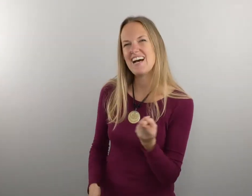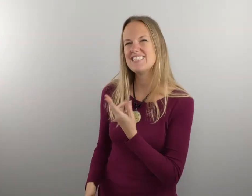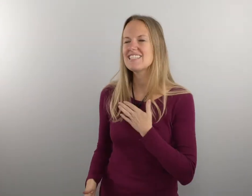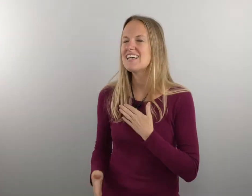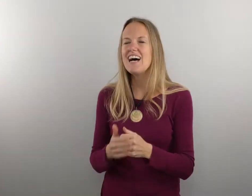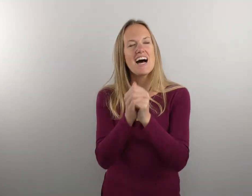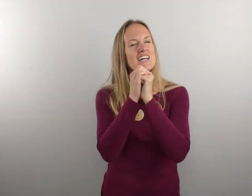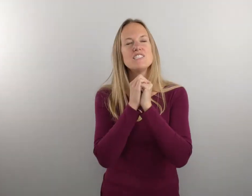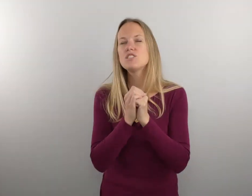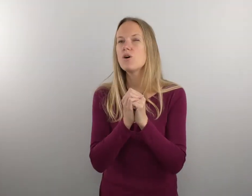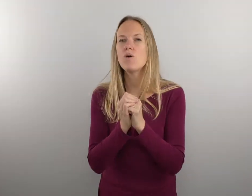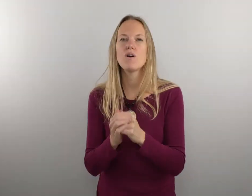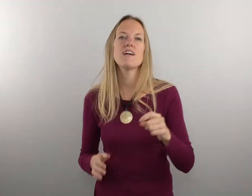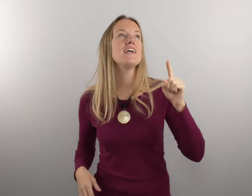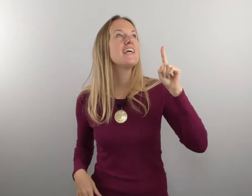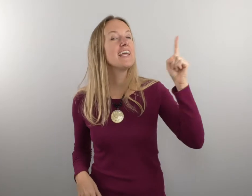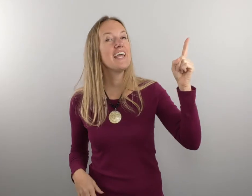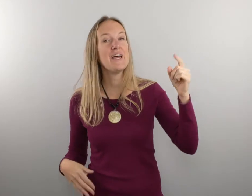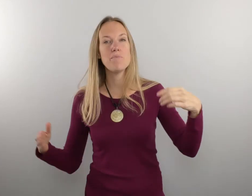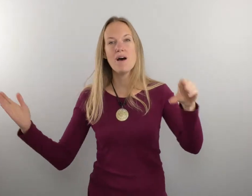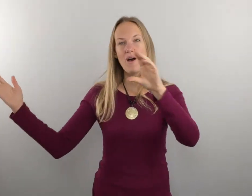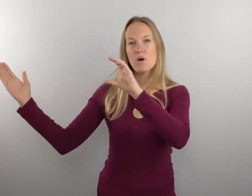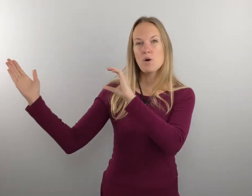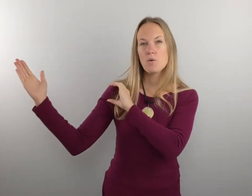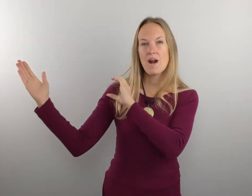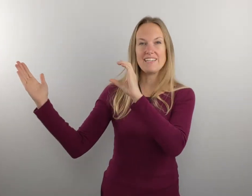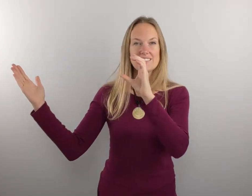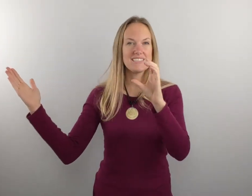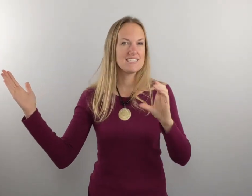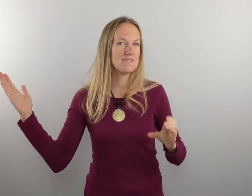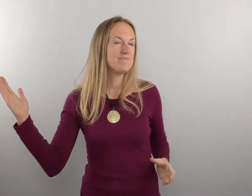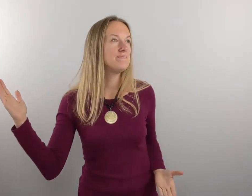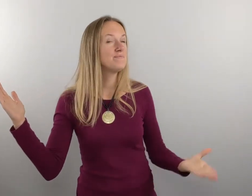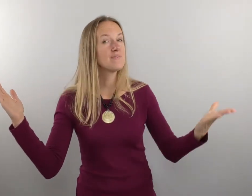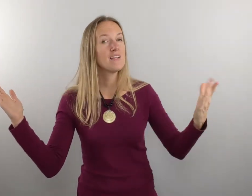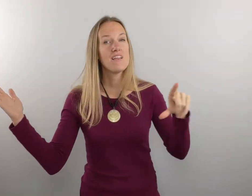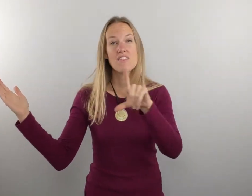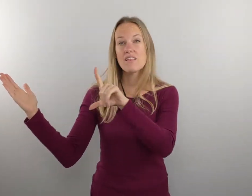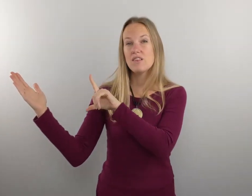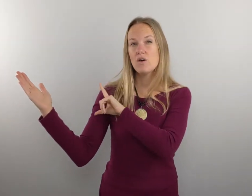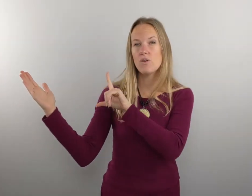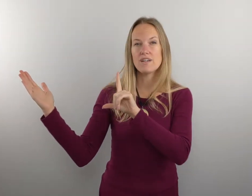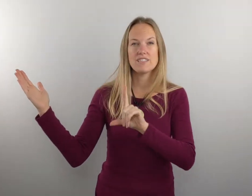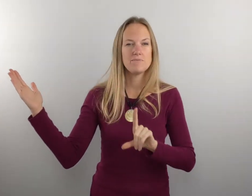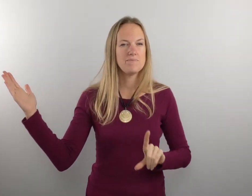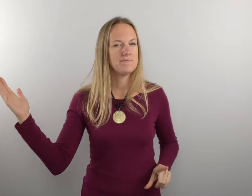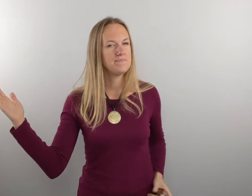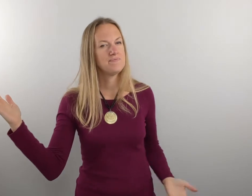us adore Him, Christ the Lord.